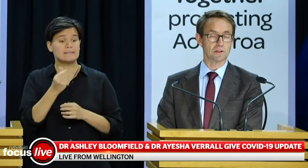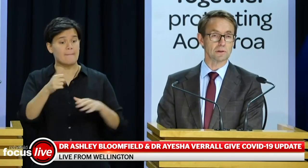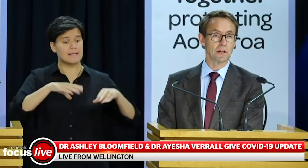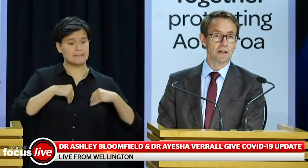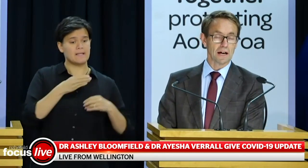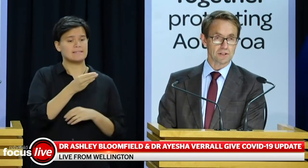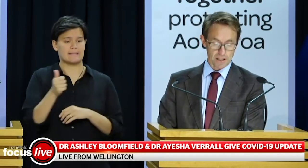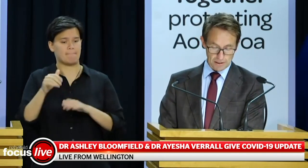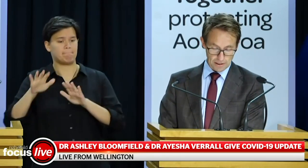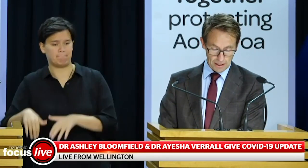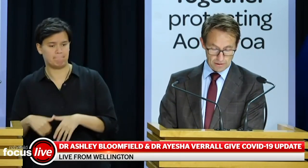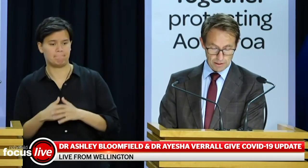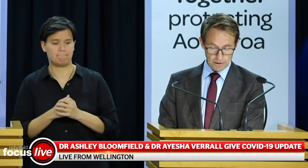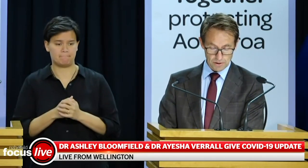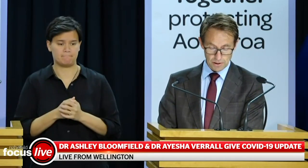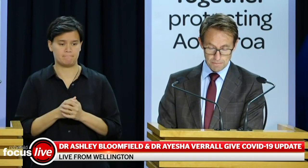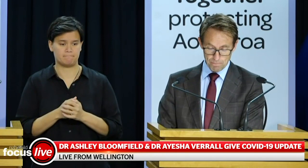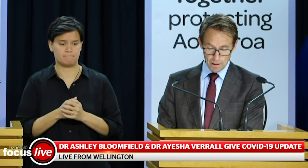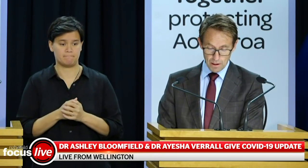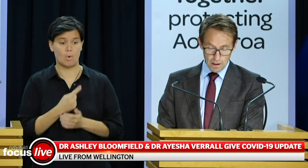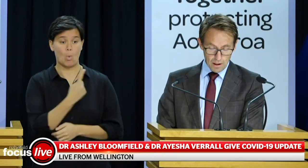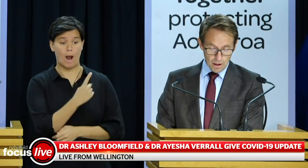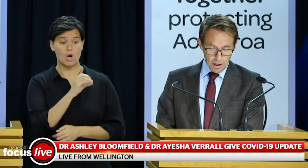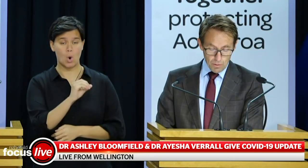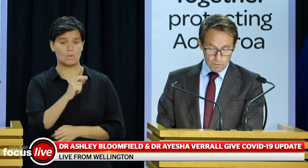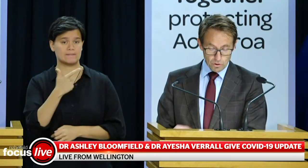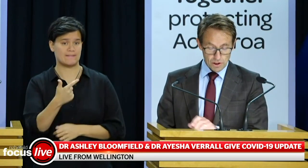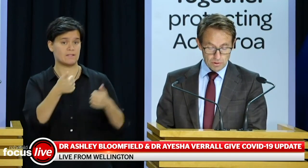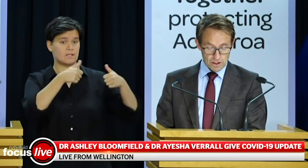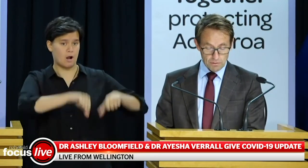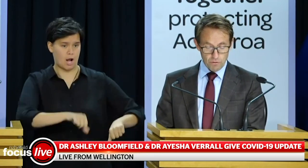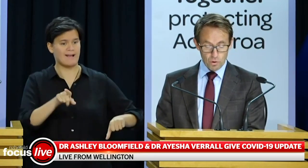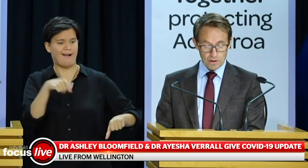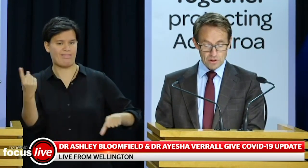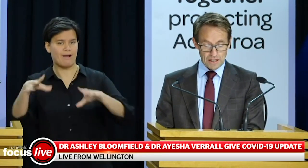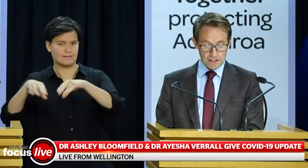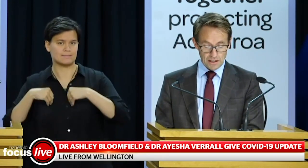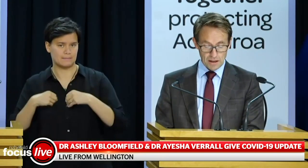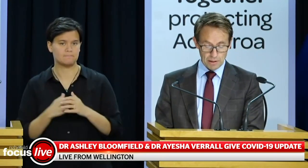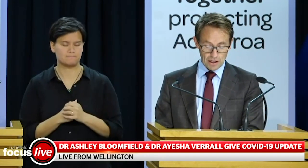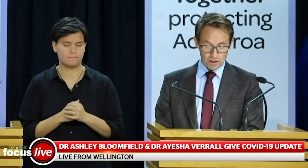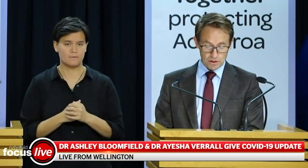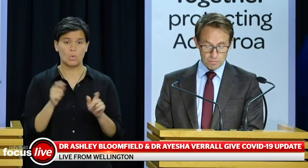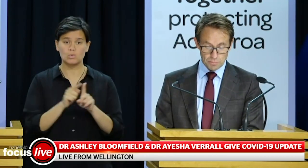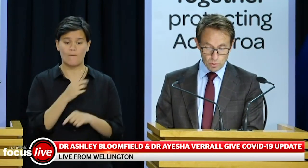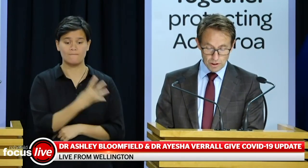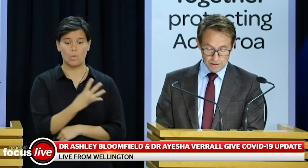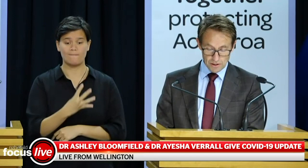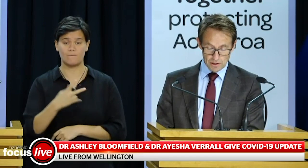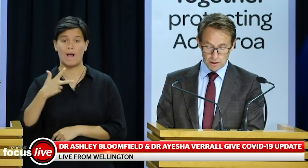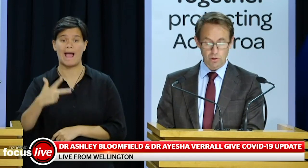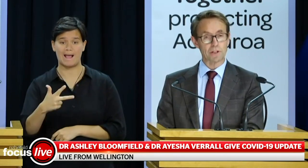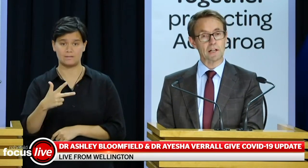64 are still outstanding and being considered. We've also received 488 applications from